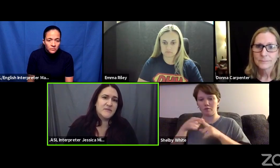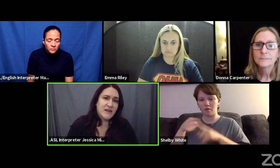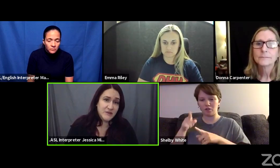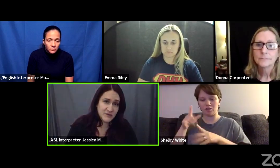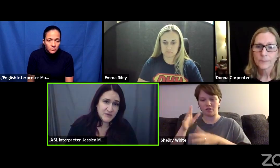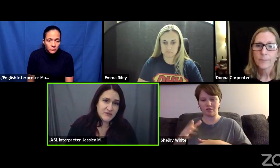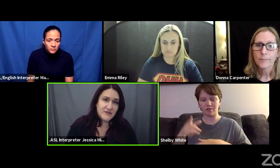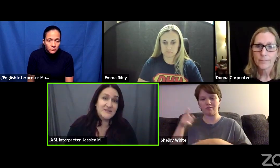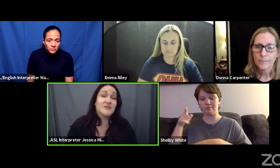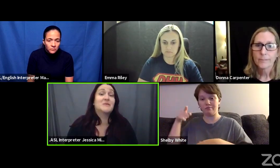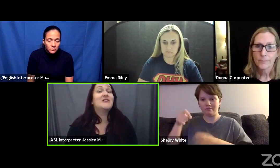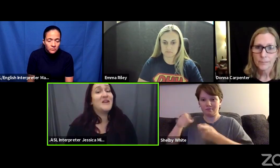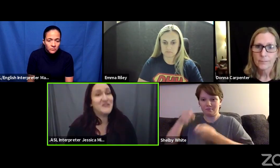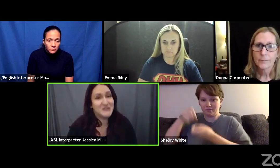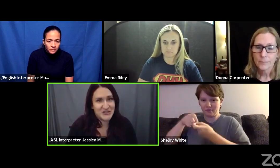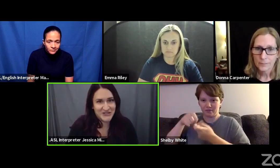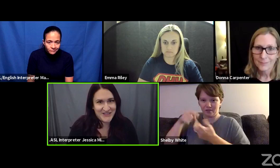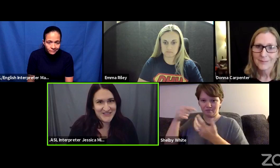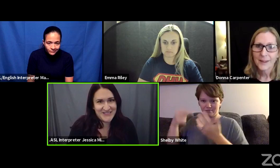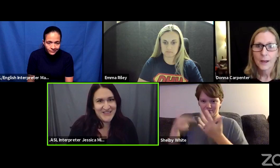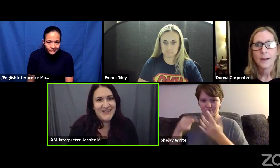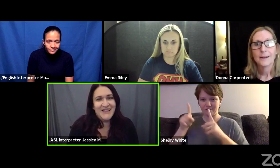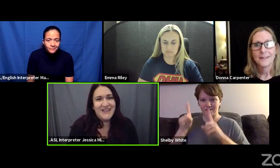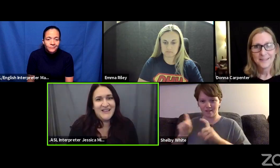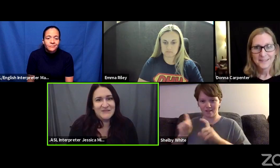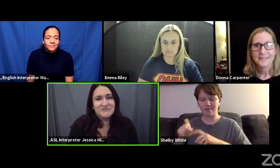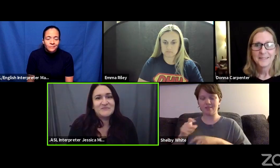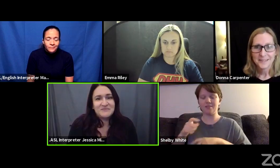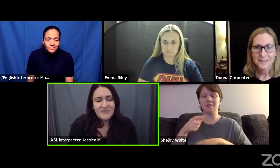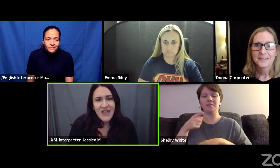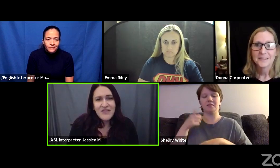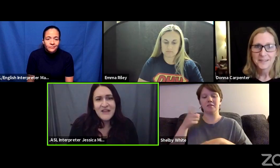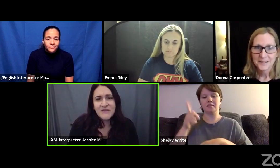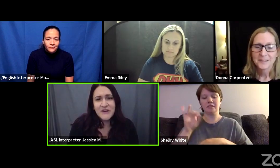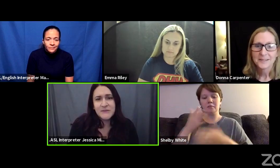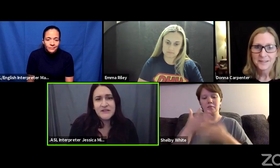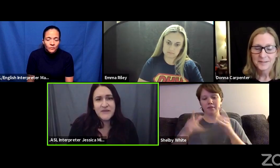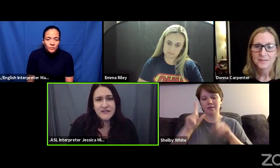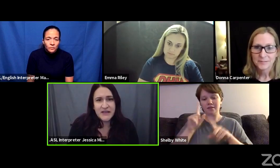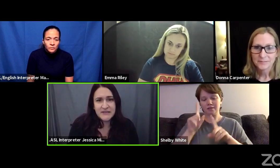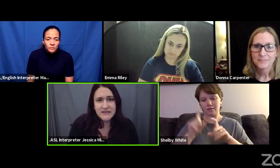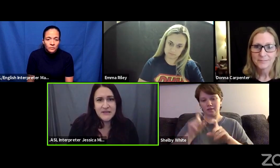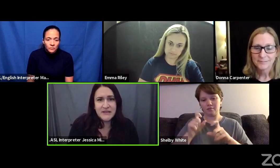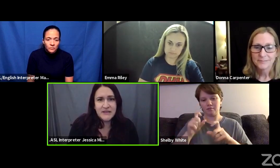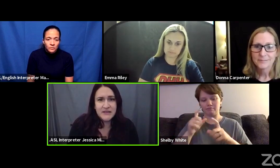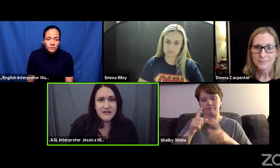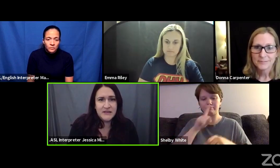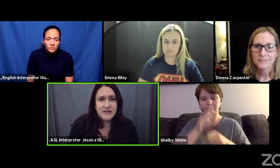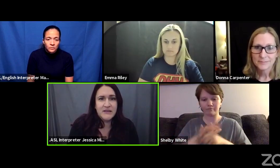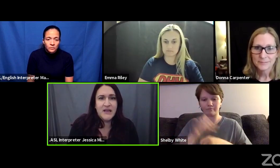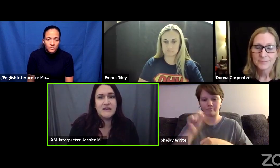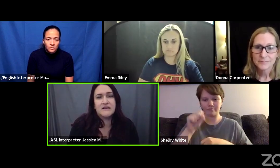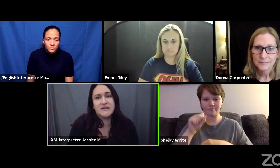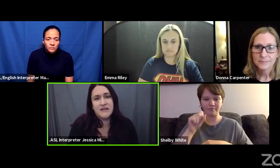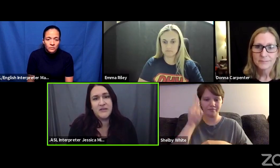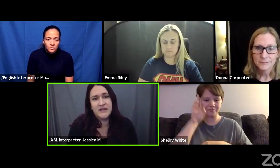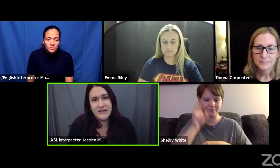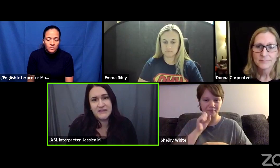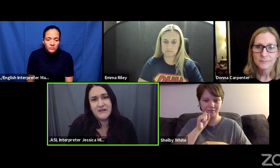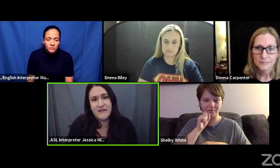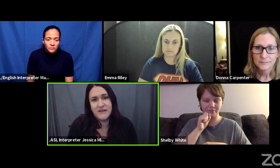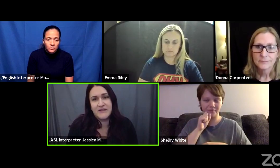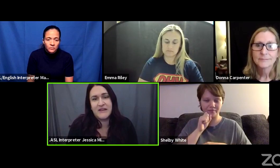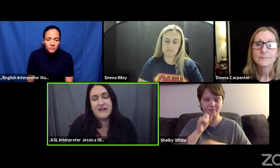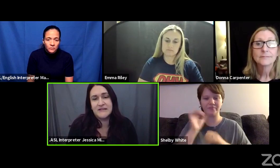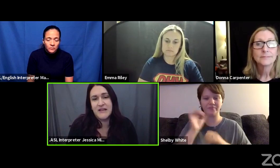that something else was wrong. So they sent me to another specialist and they did very specific tests and did a blood